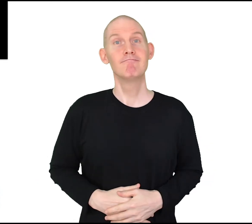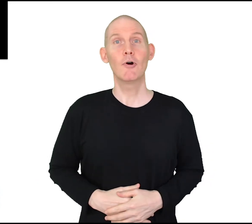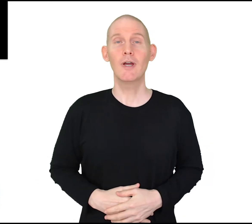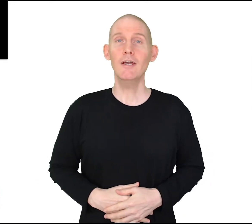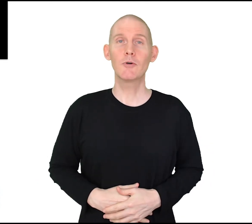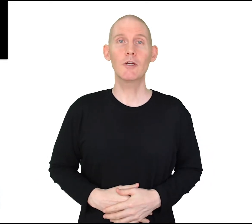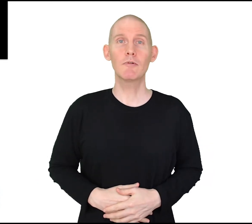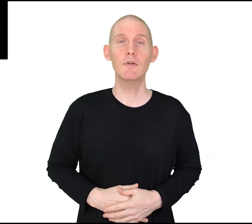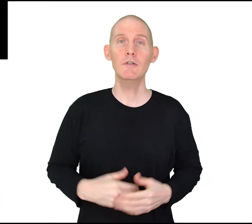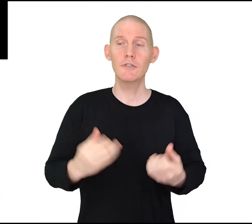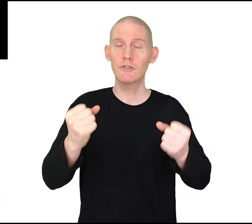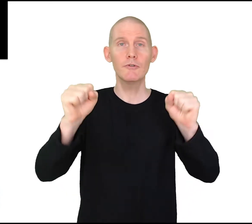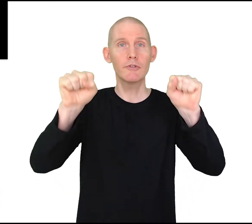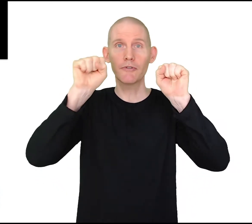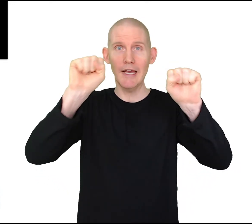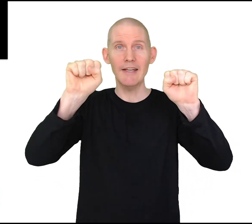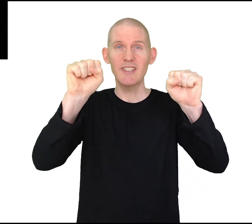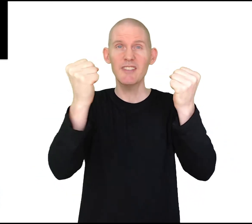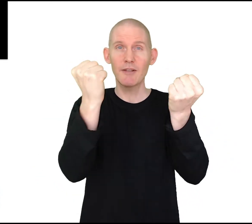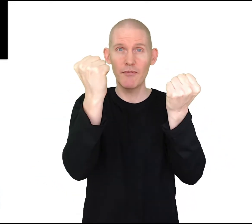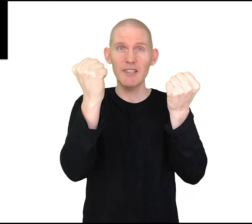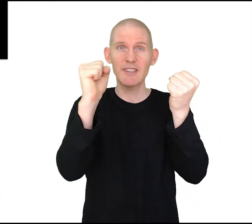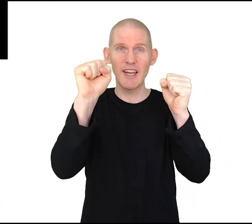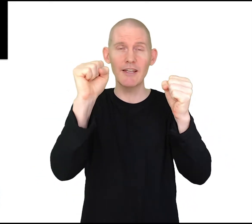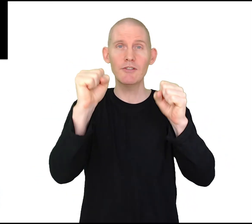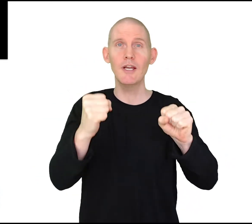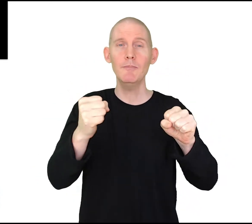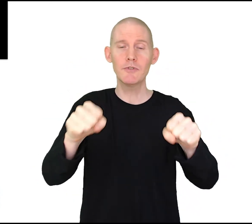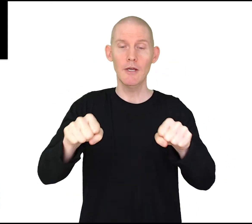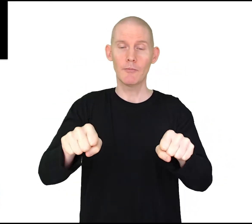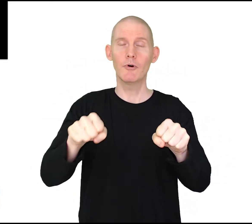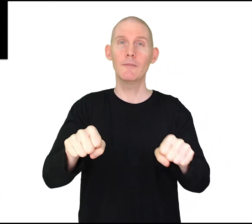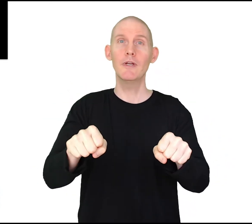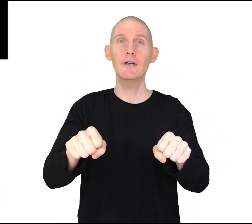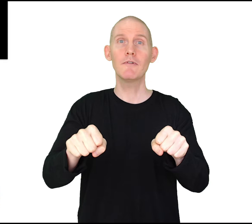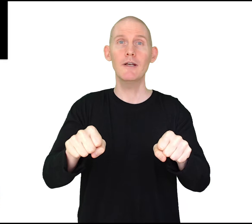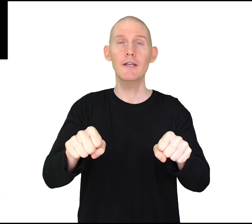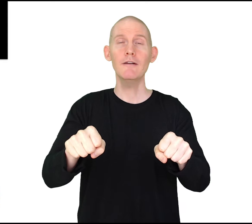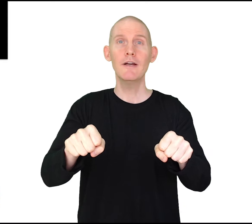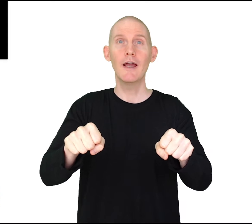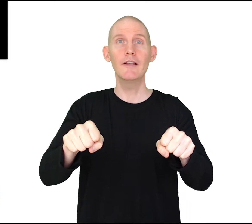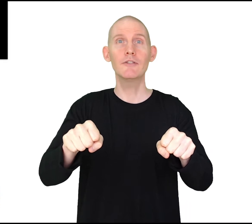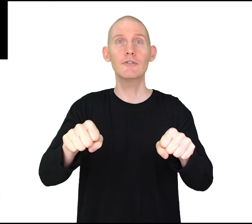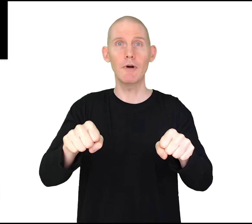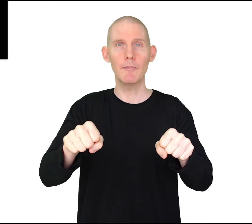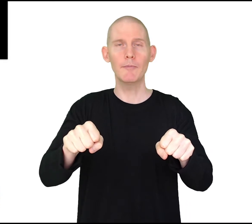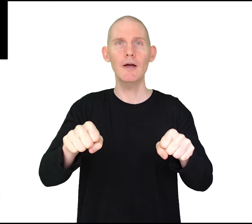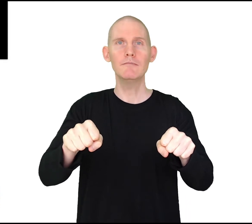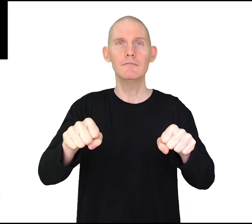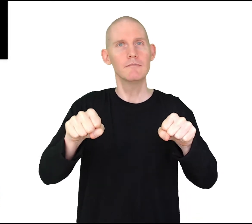Okay, quick review. Just use those S's, the fists, hand shapes. Put them here, right here, and just drop them down.